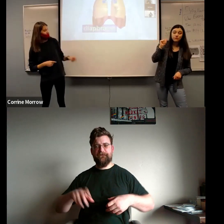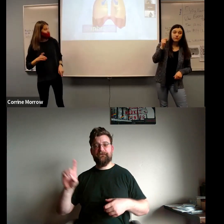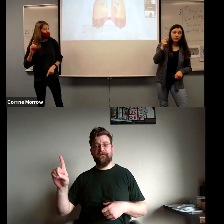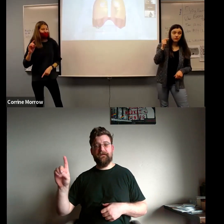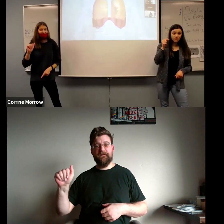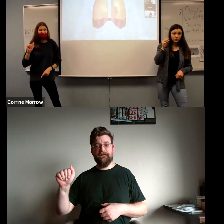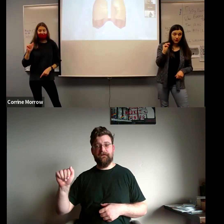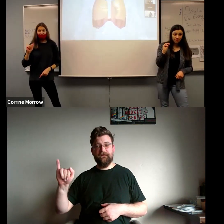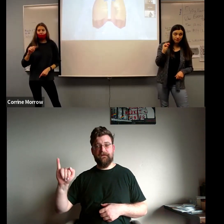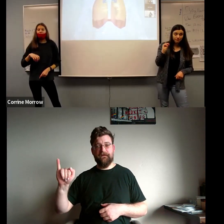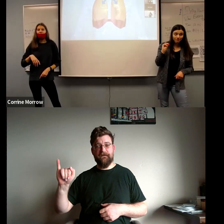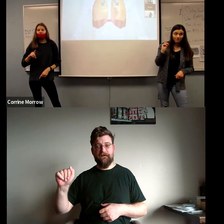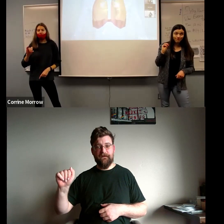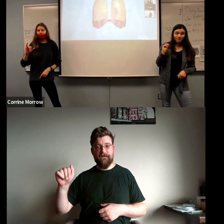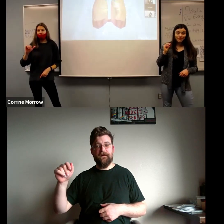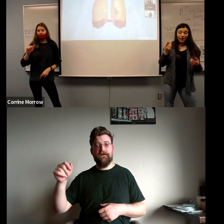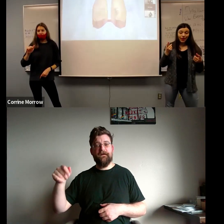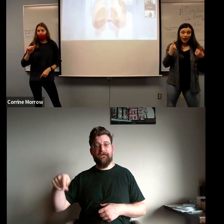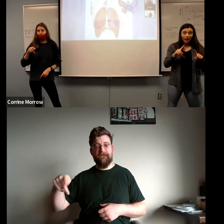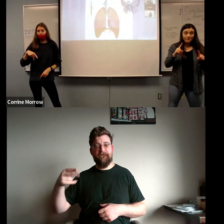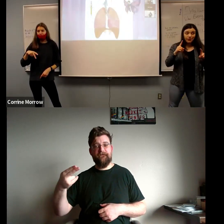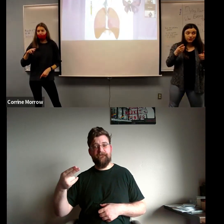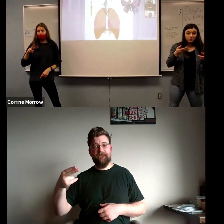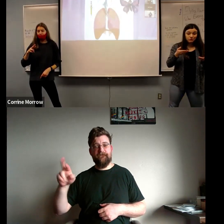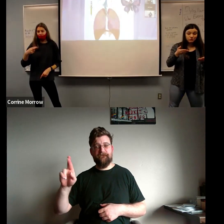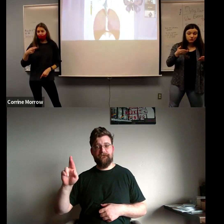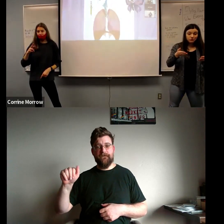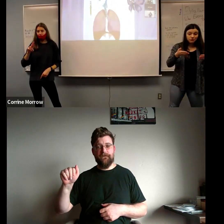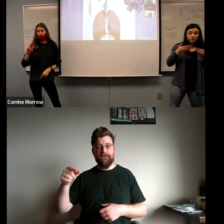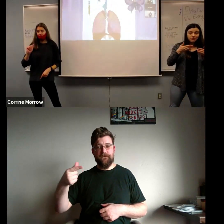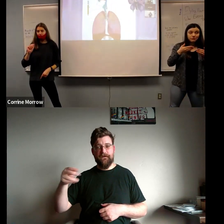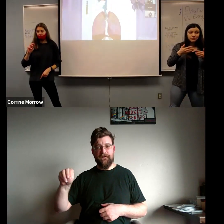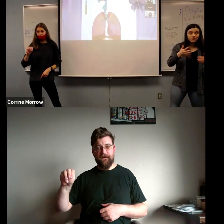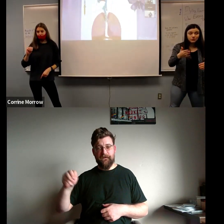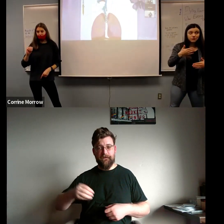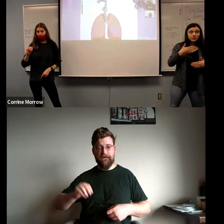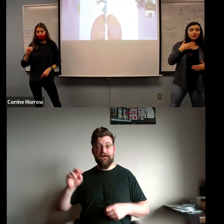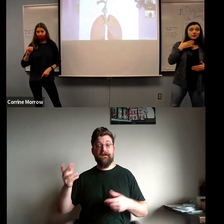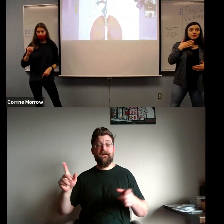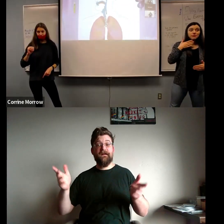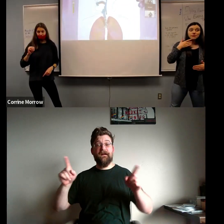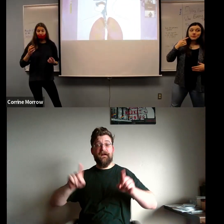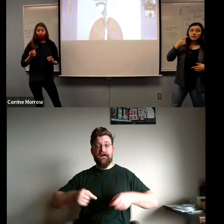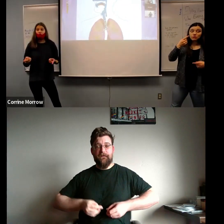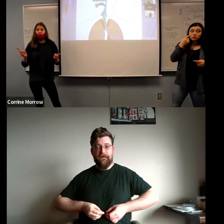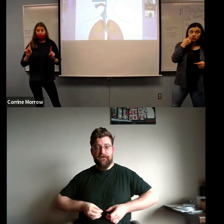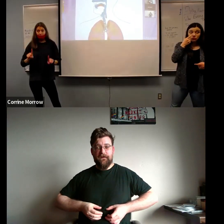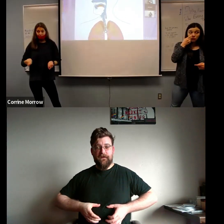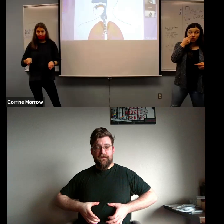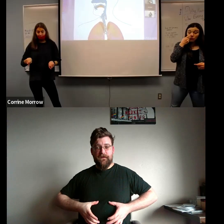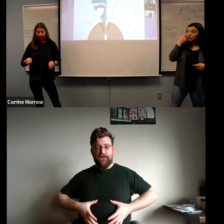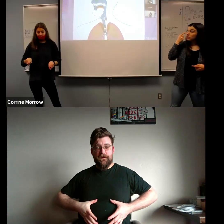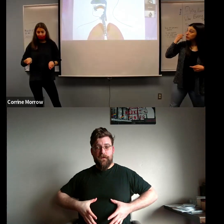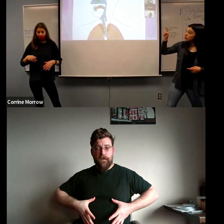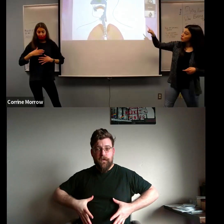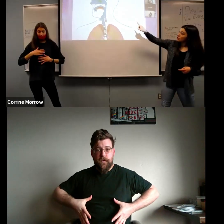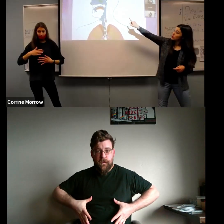air and you take a breath. Air enters through the nose into the nasal cavity. As it flows through the